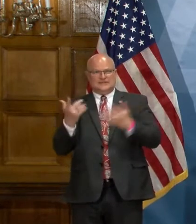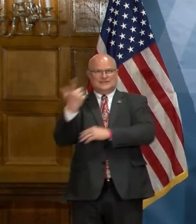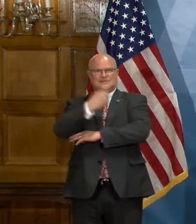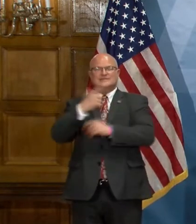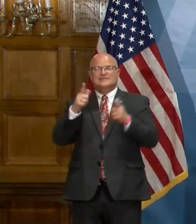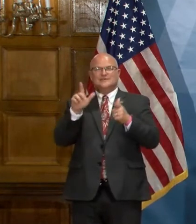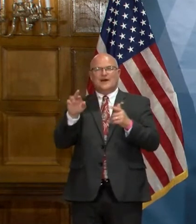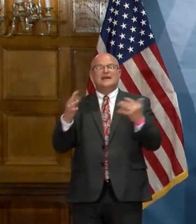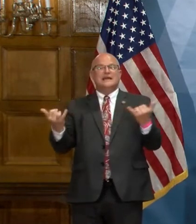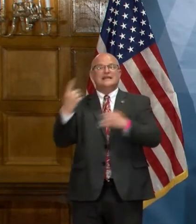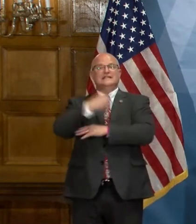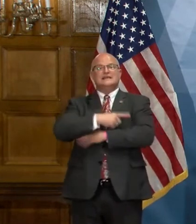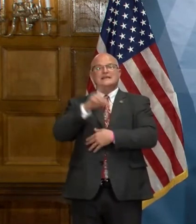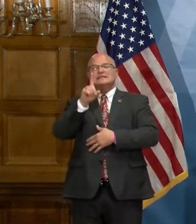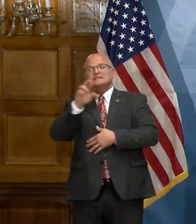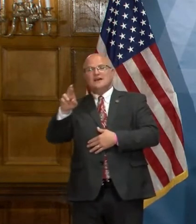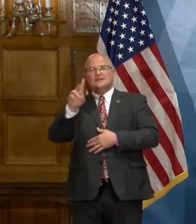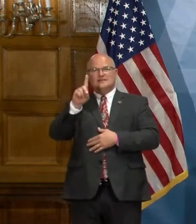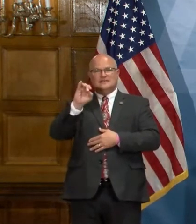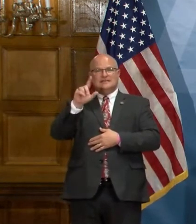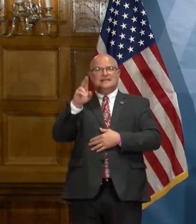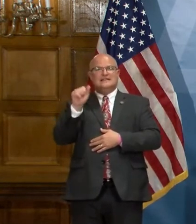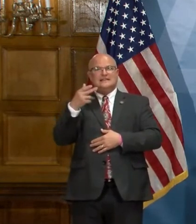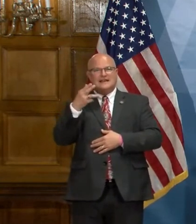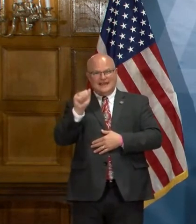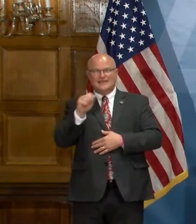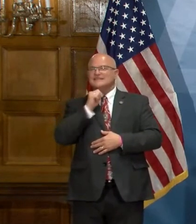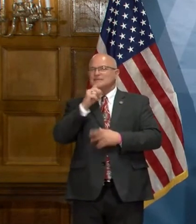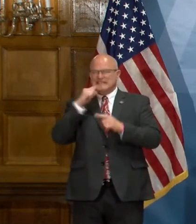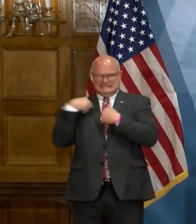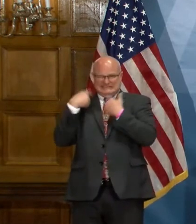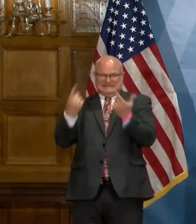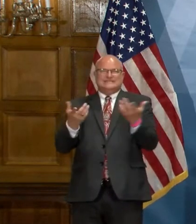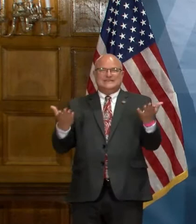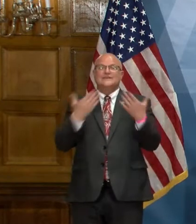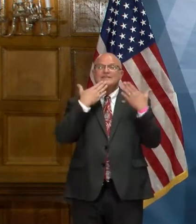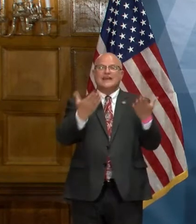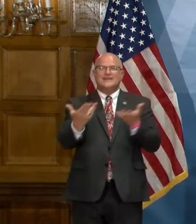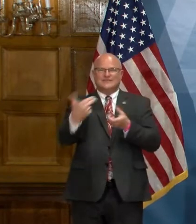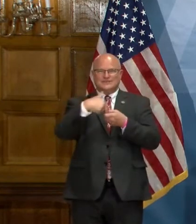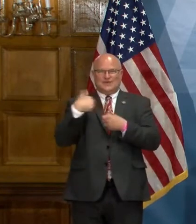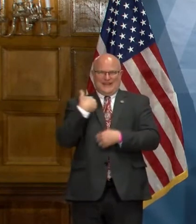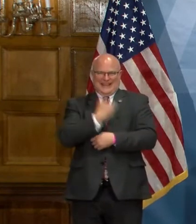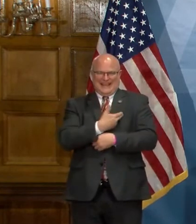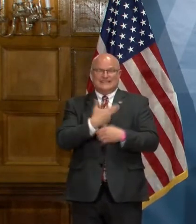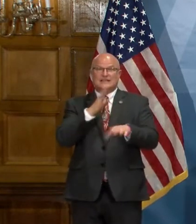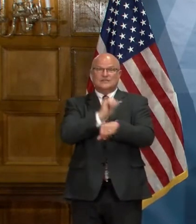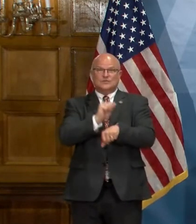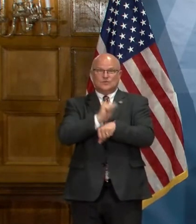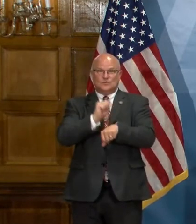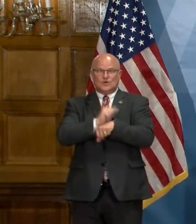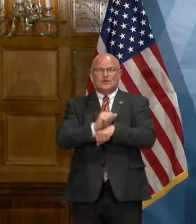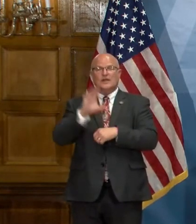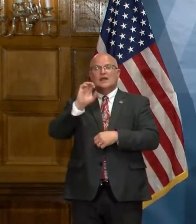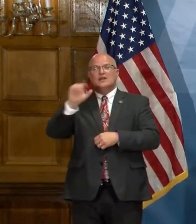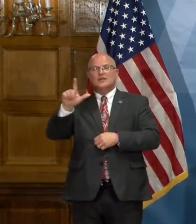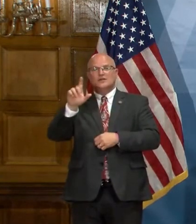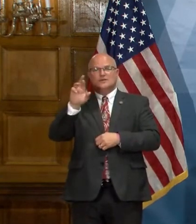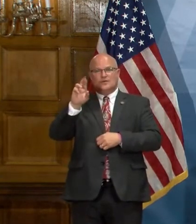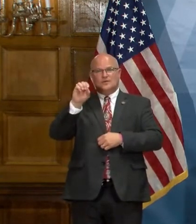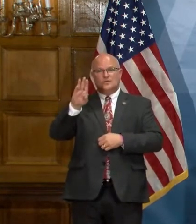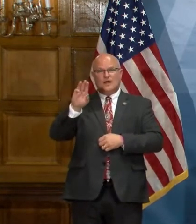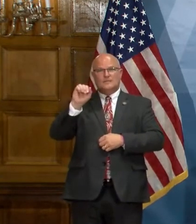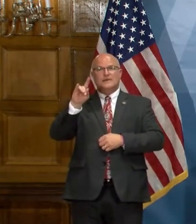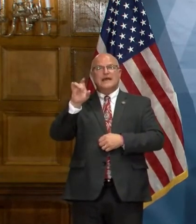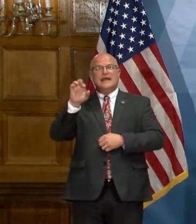treat today, we have Dr. Dillahay, who has not been here recently, so welcome and thank you for your work. And of course, Colonel Rob Ader as